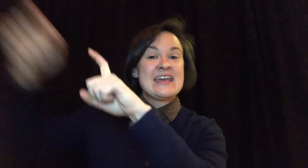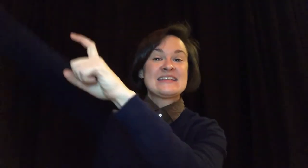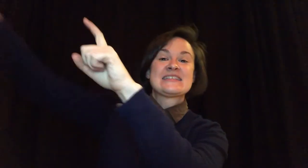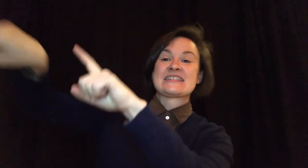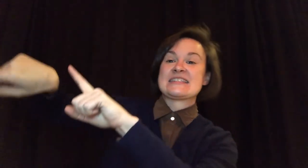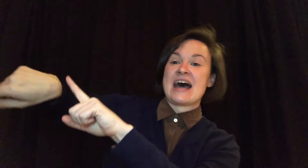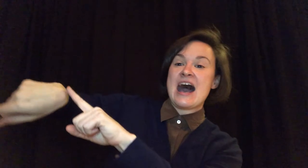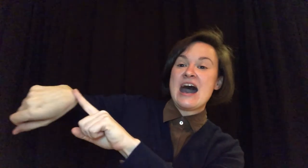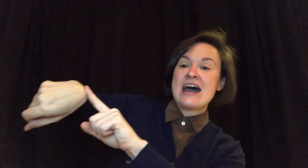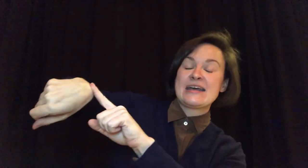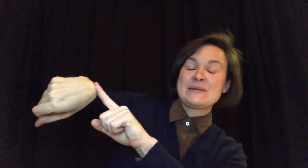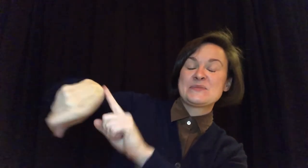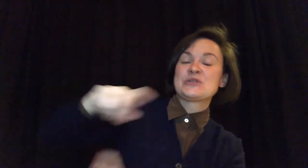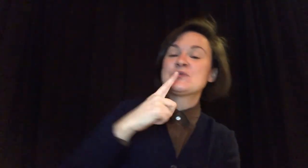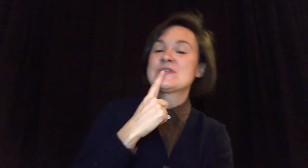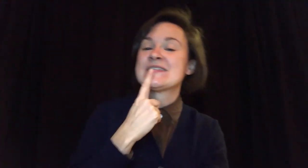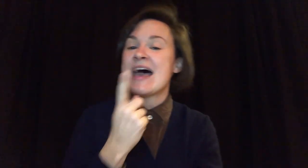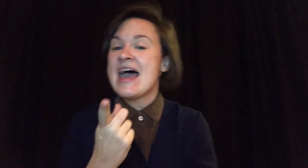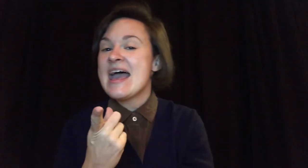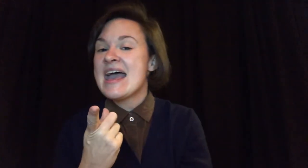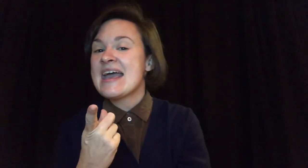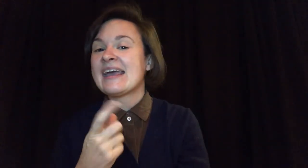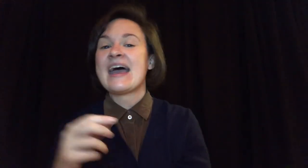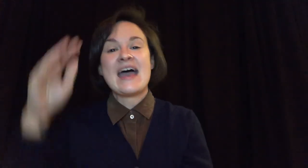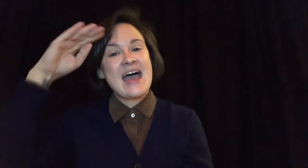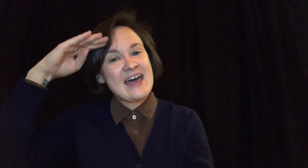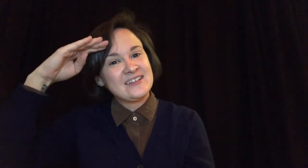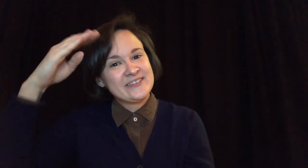It's time to say hello.